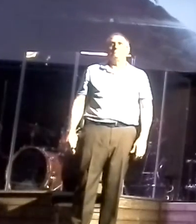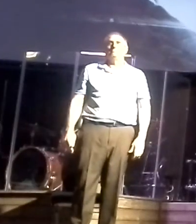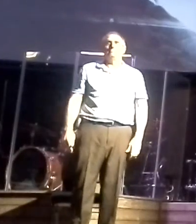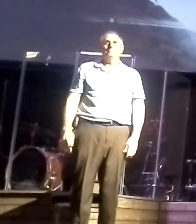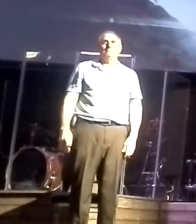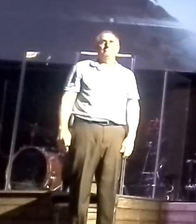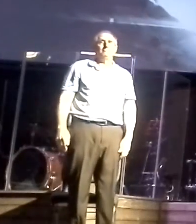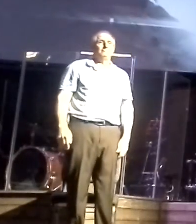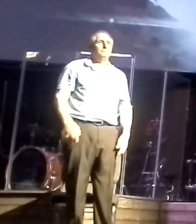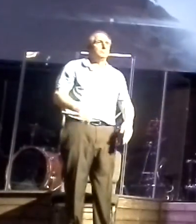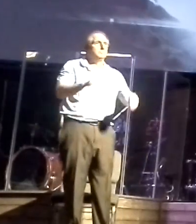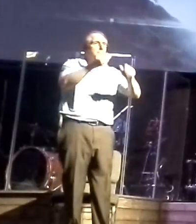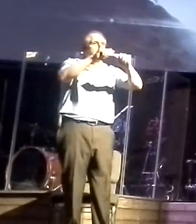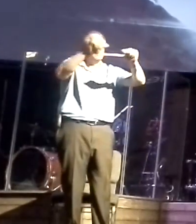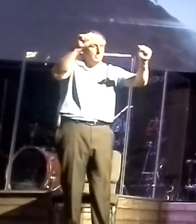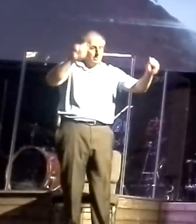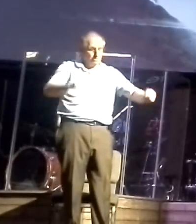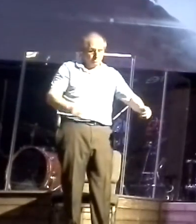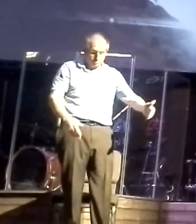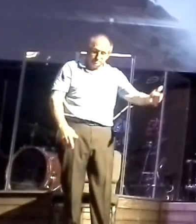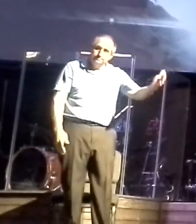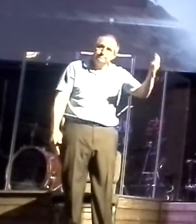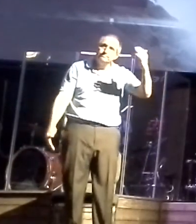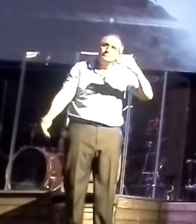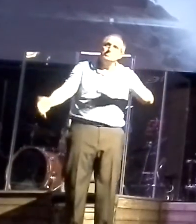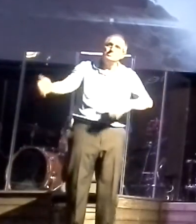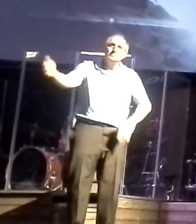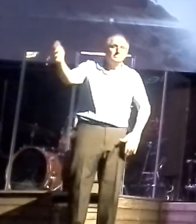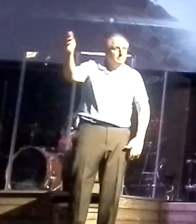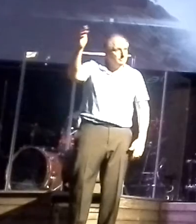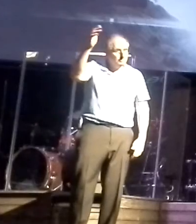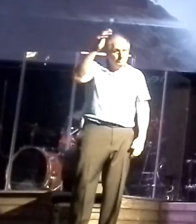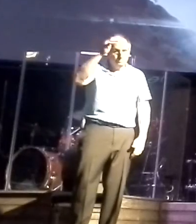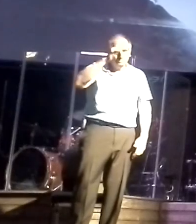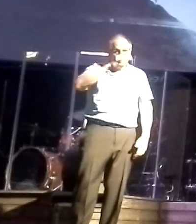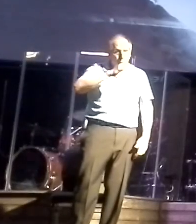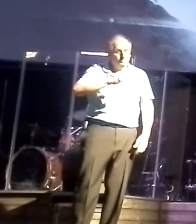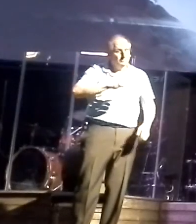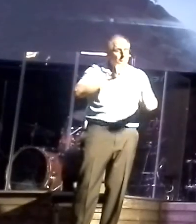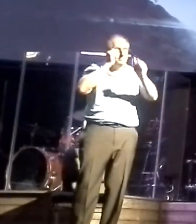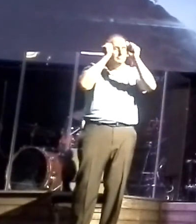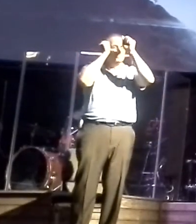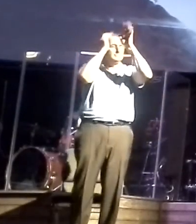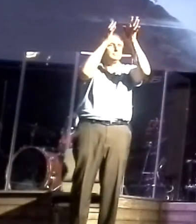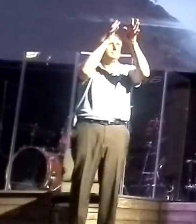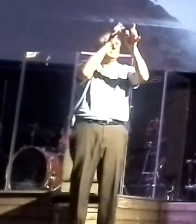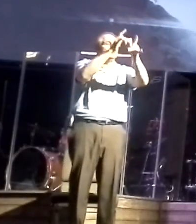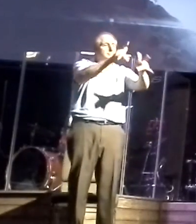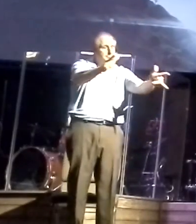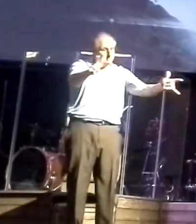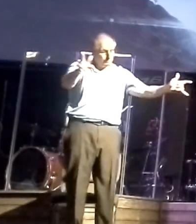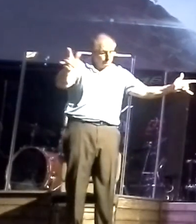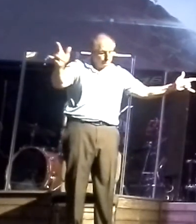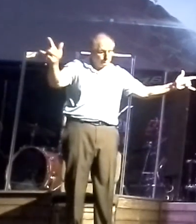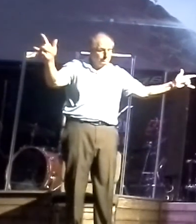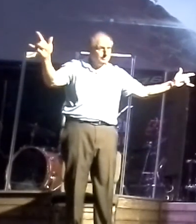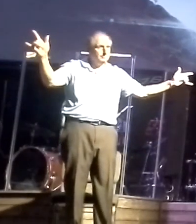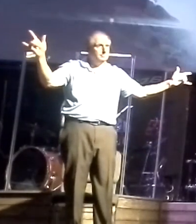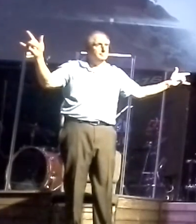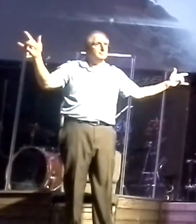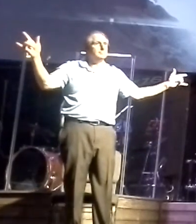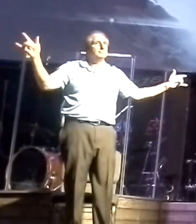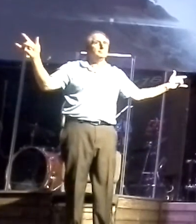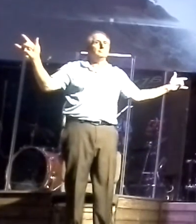calling. Oh, come to the altar. The Father's